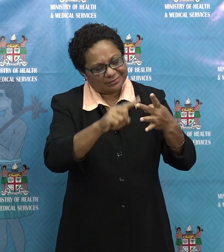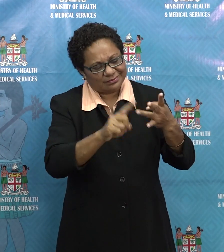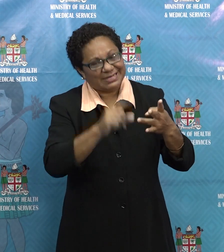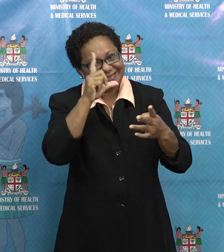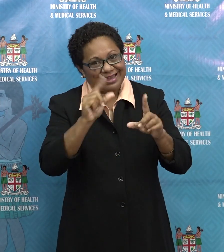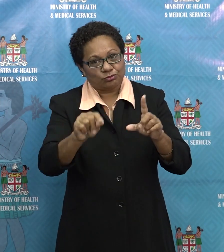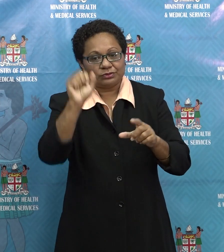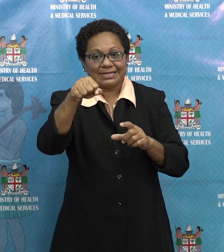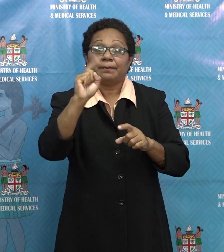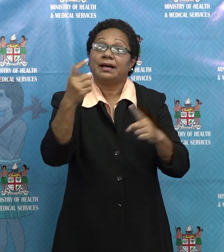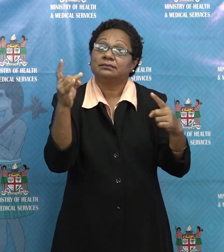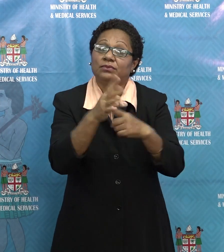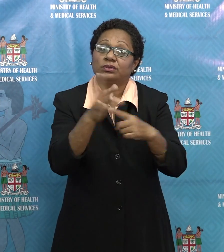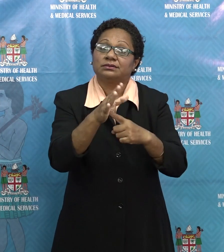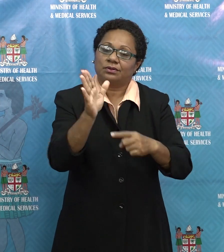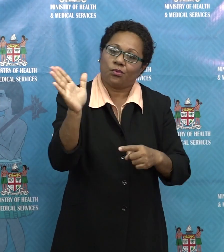public.